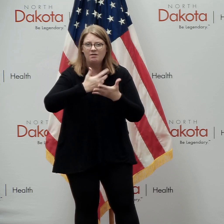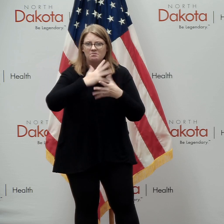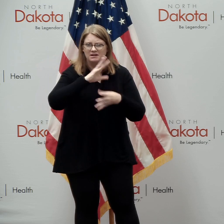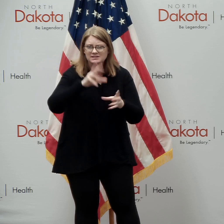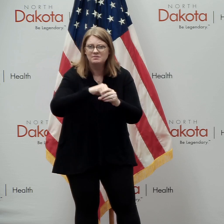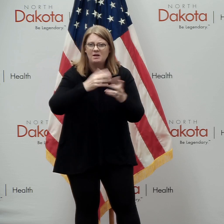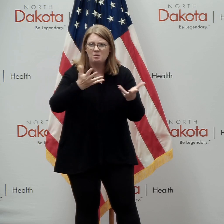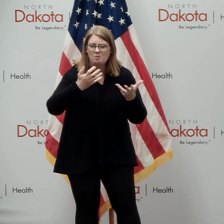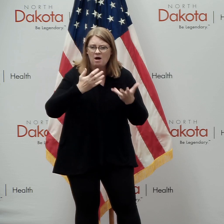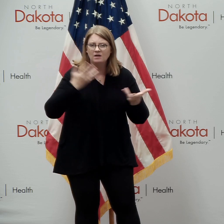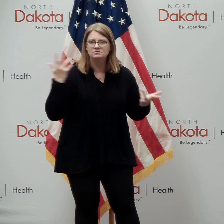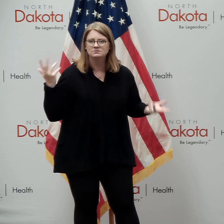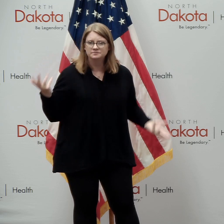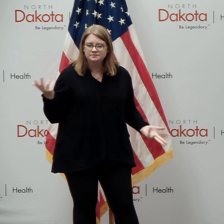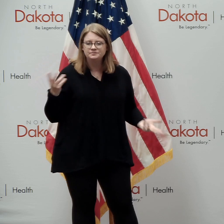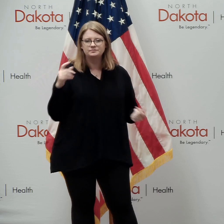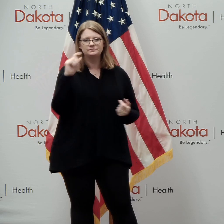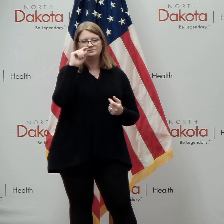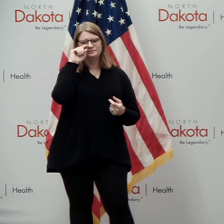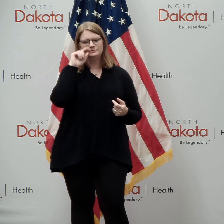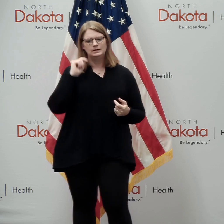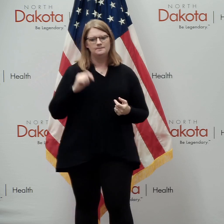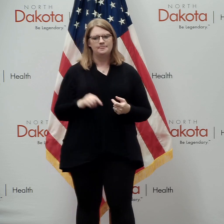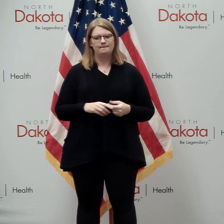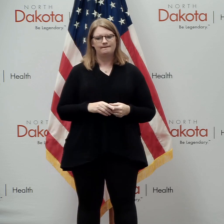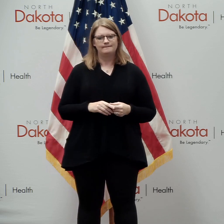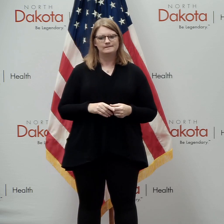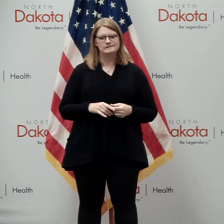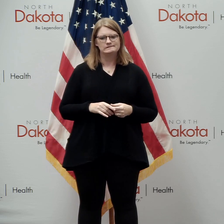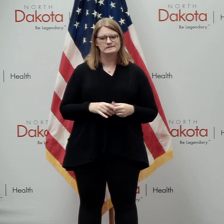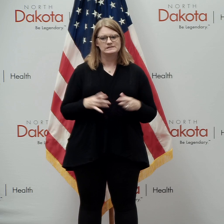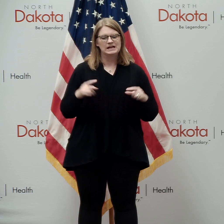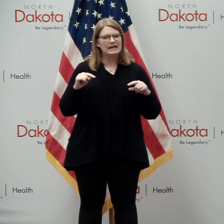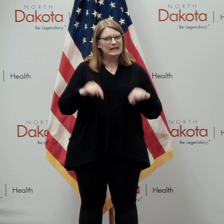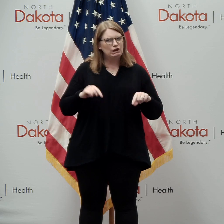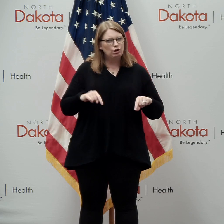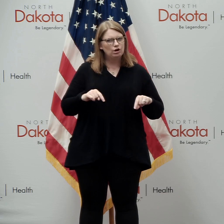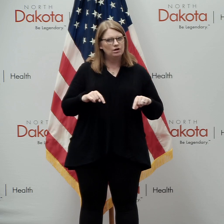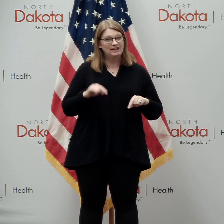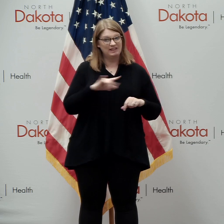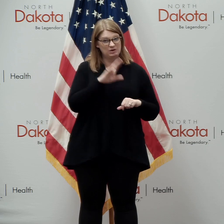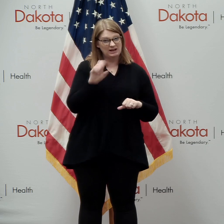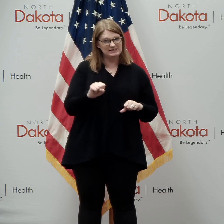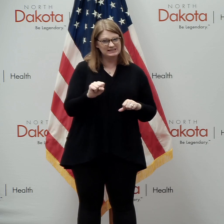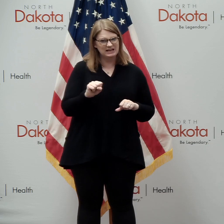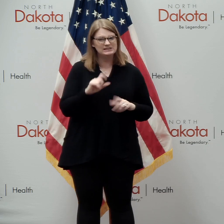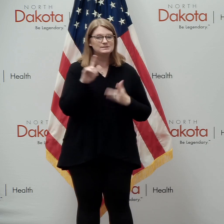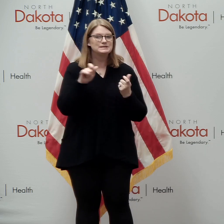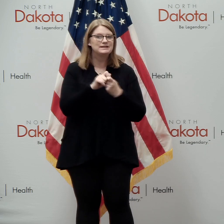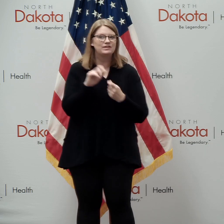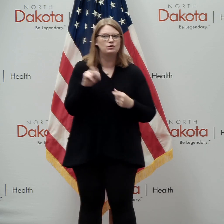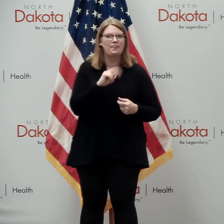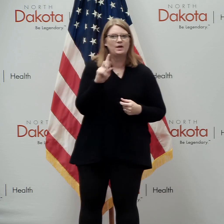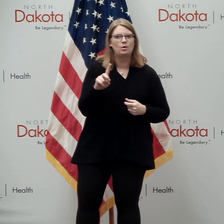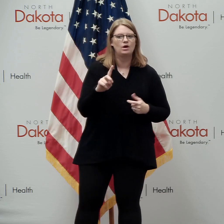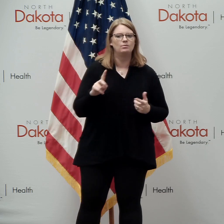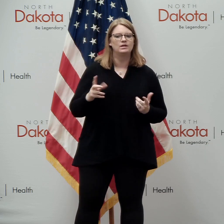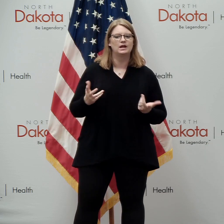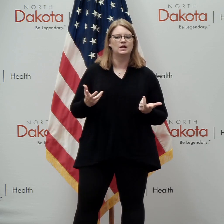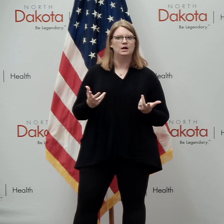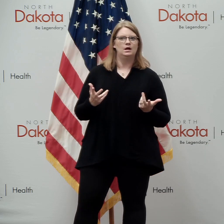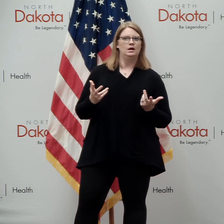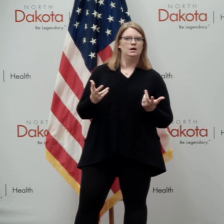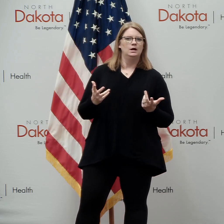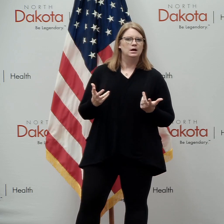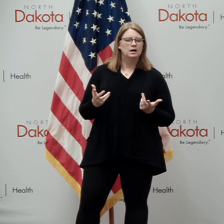that they may have been in contact with. Here, we're finding it a little different in the U.S. and particularly in North Dakota. We know that we have